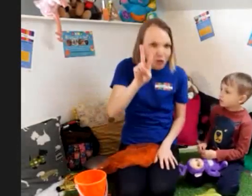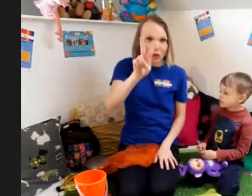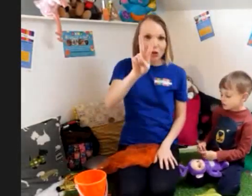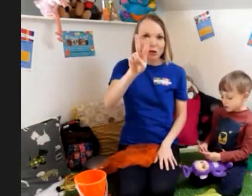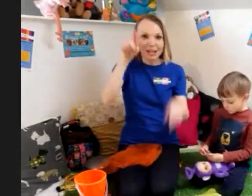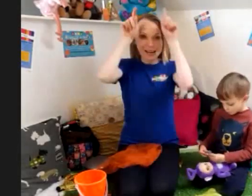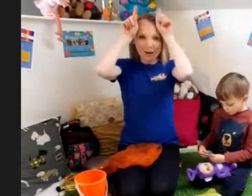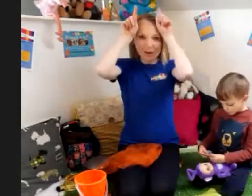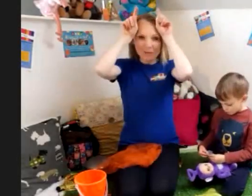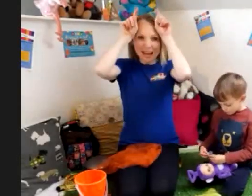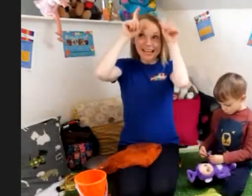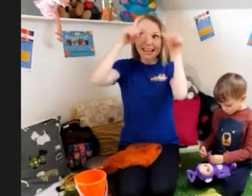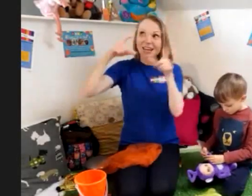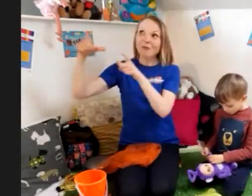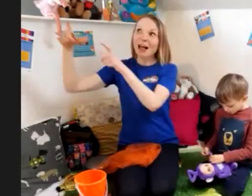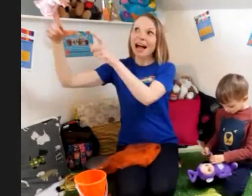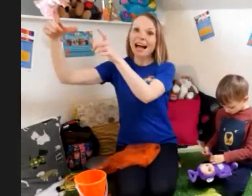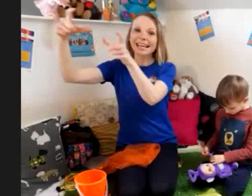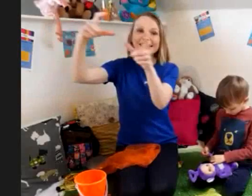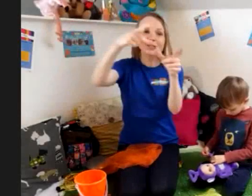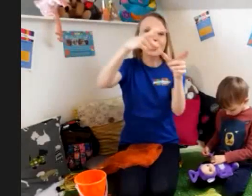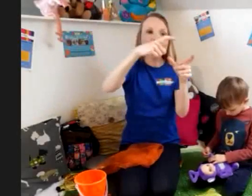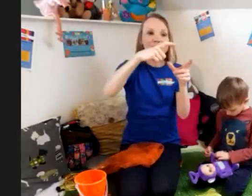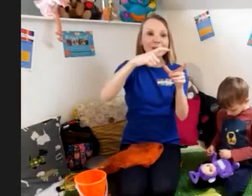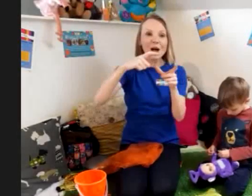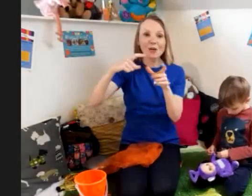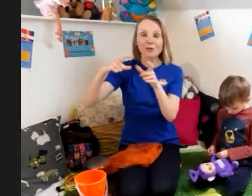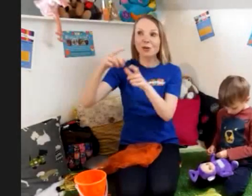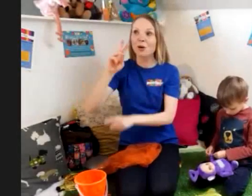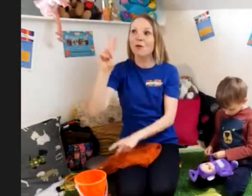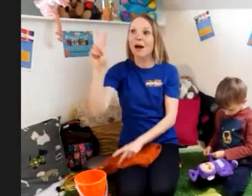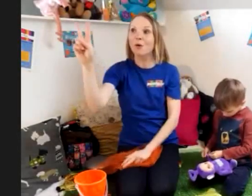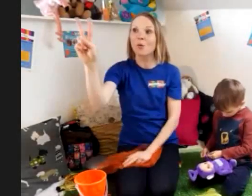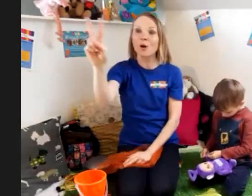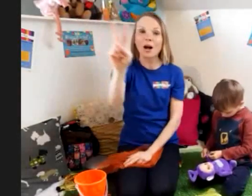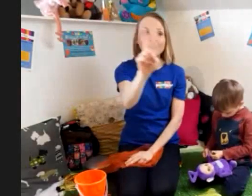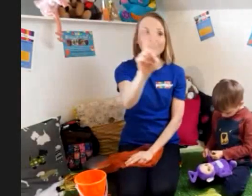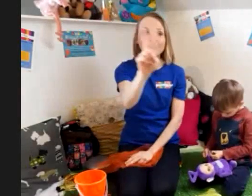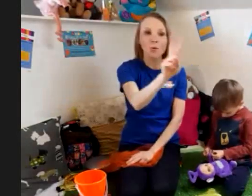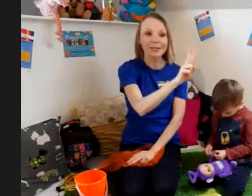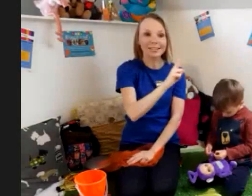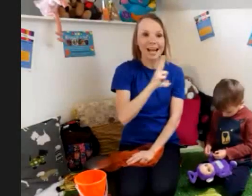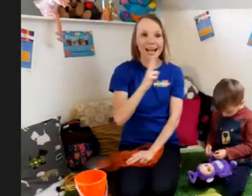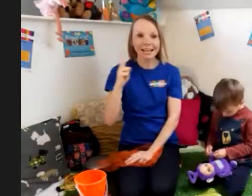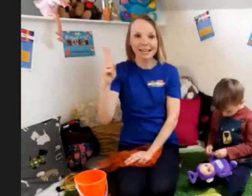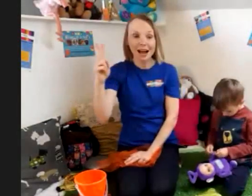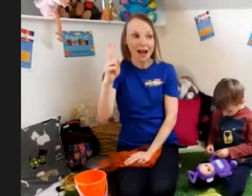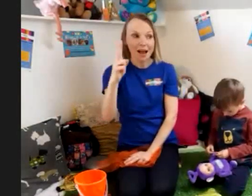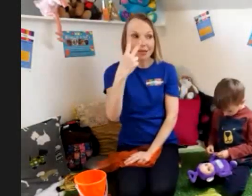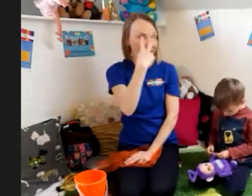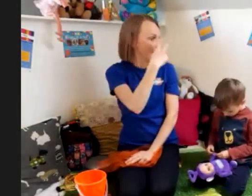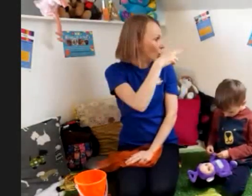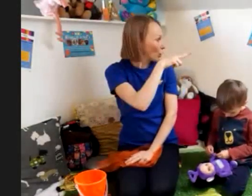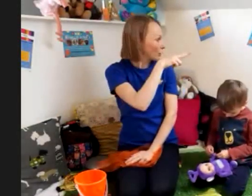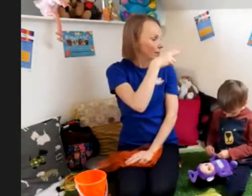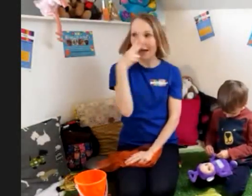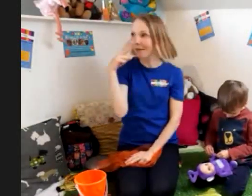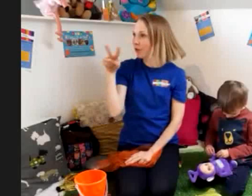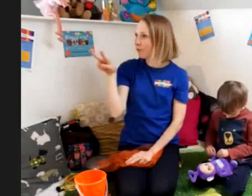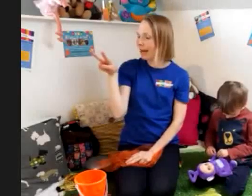Two little men in a flying saucer flew around the world one day. They looked left and right,